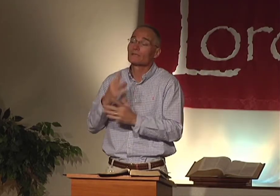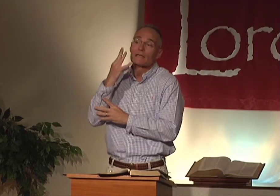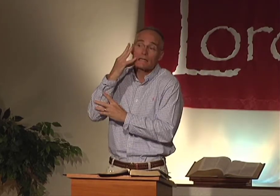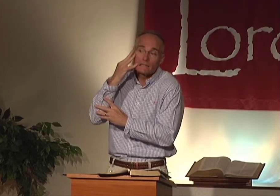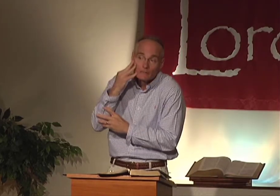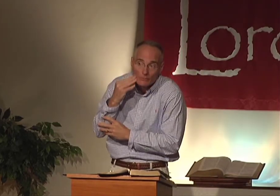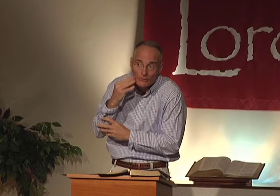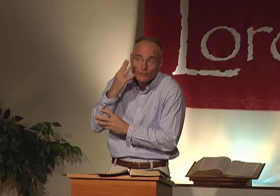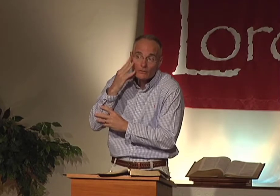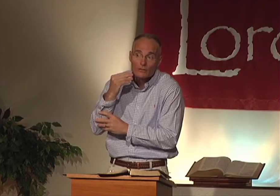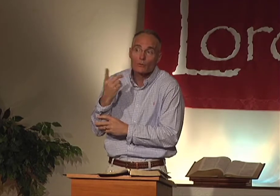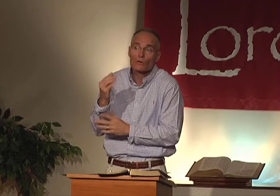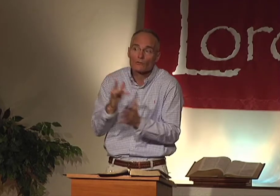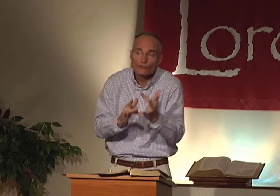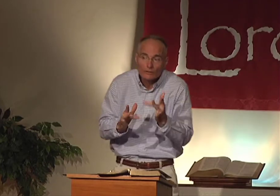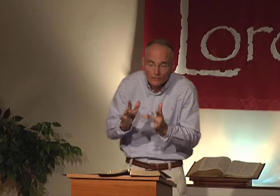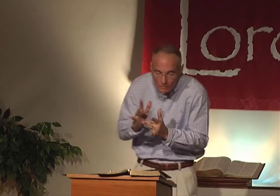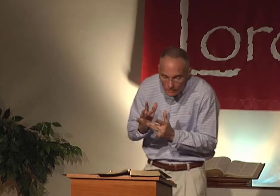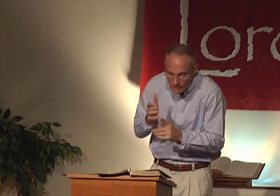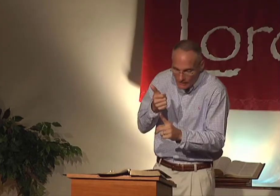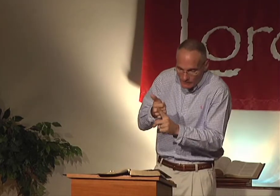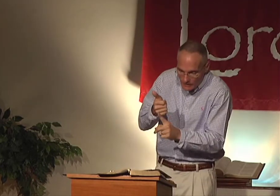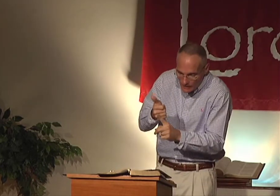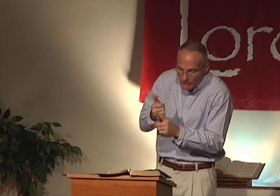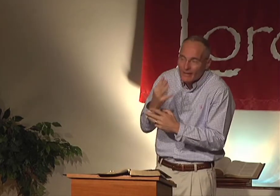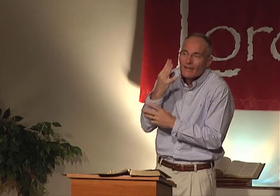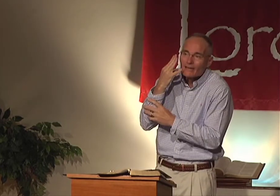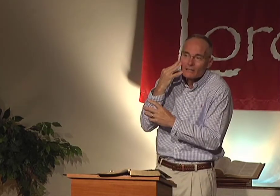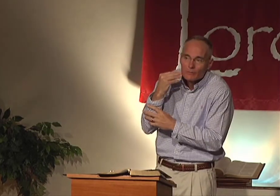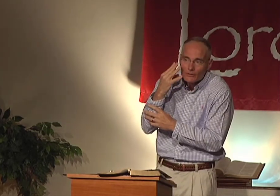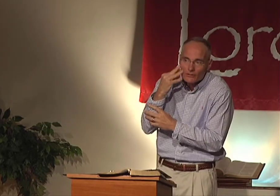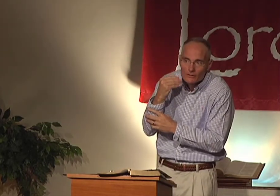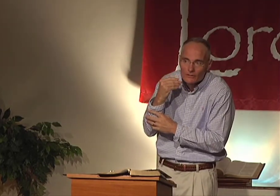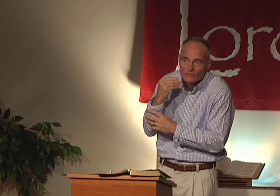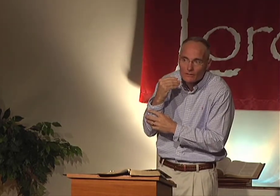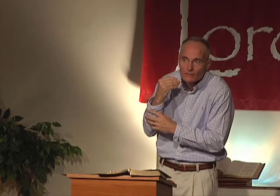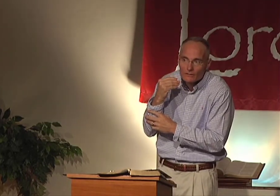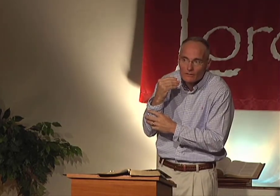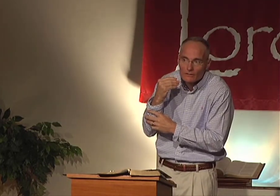but it also means experiencing what Jesus himself experienced.